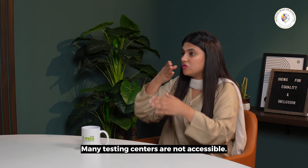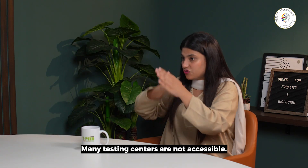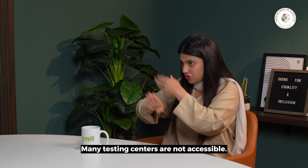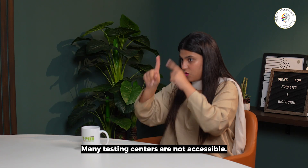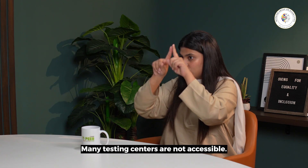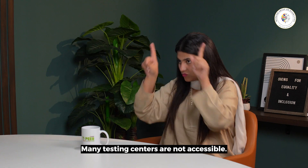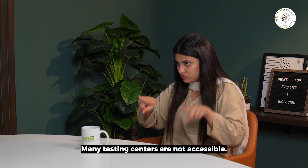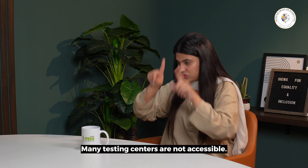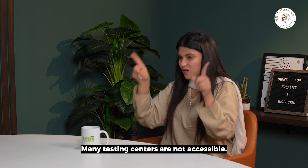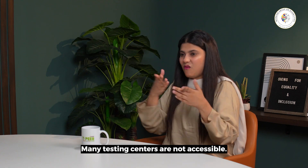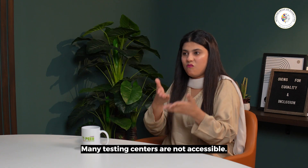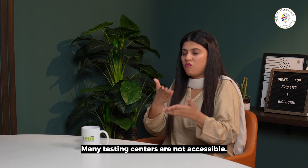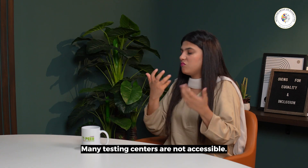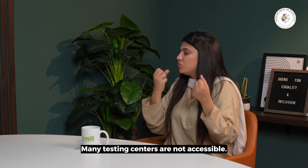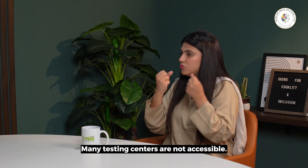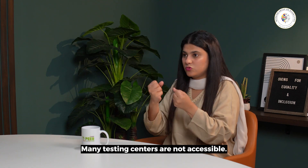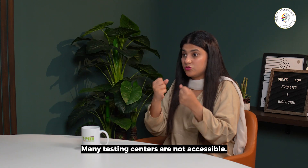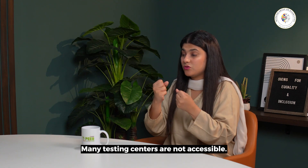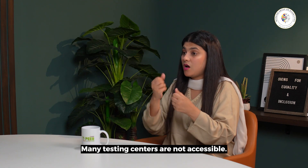Many testing centers are not accessible.